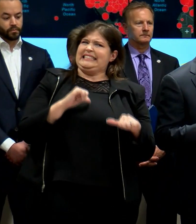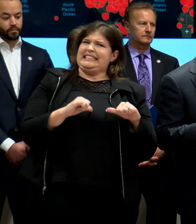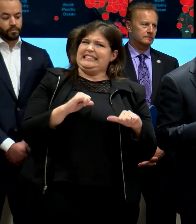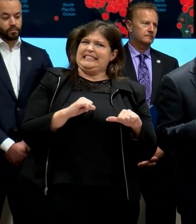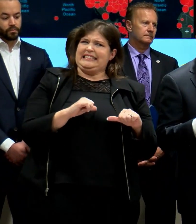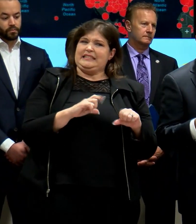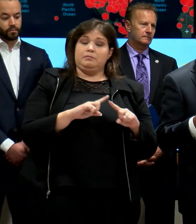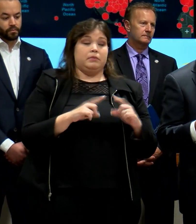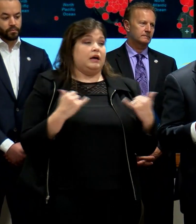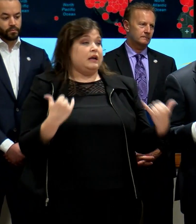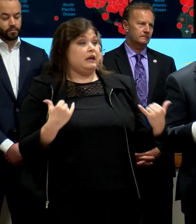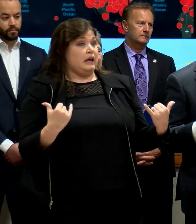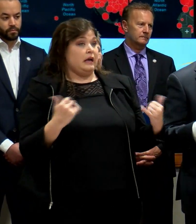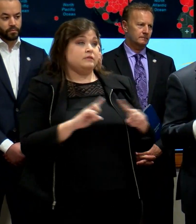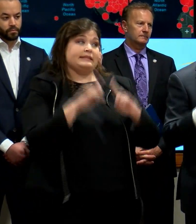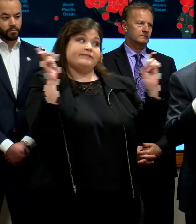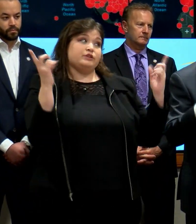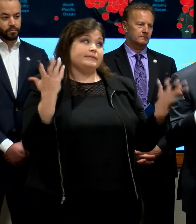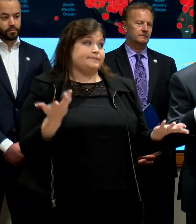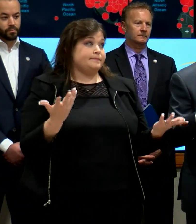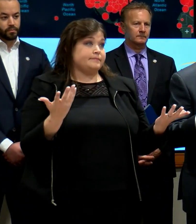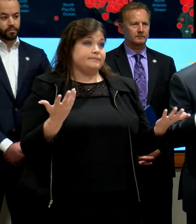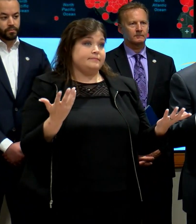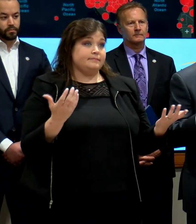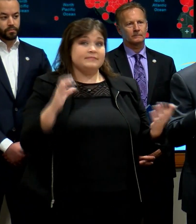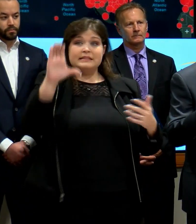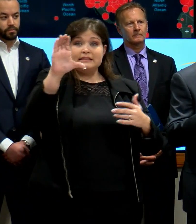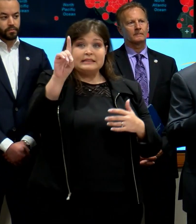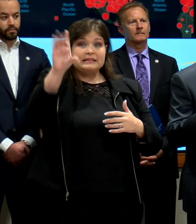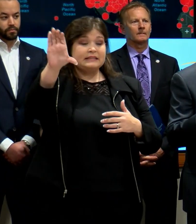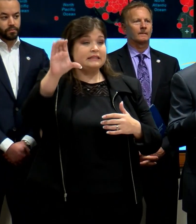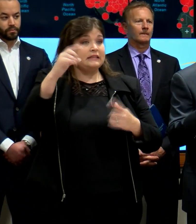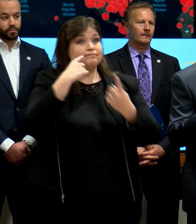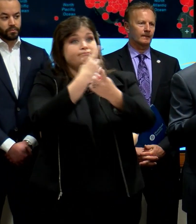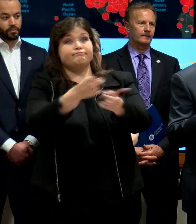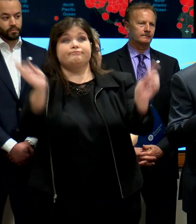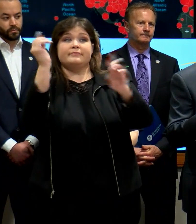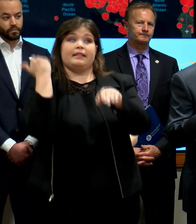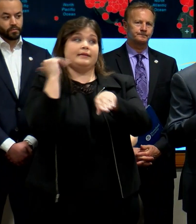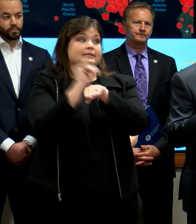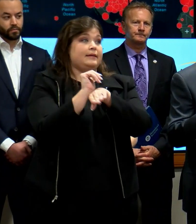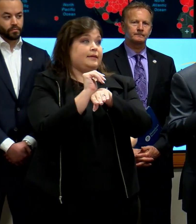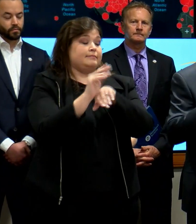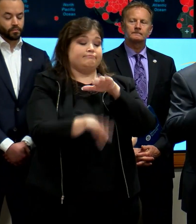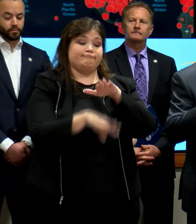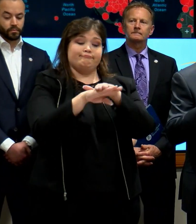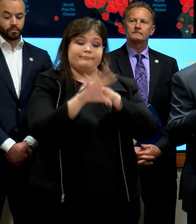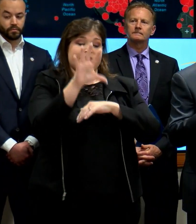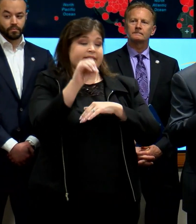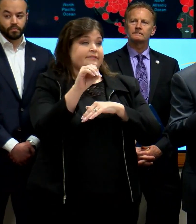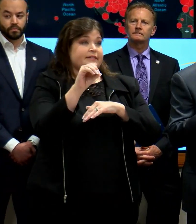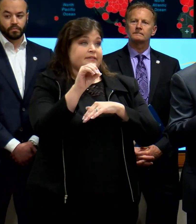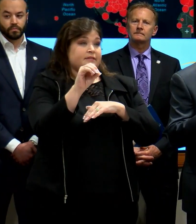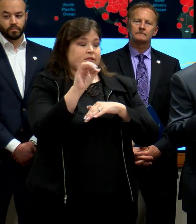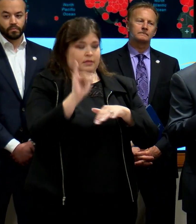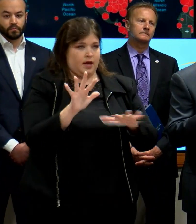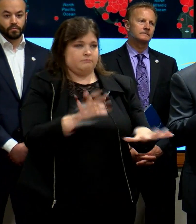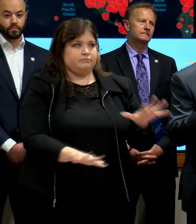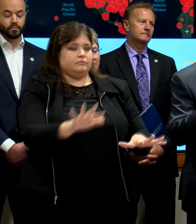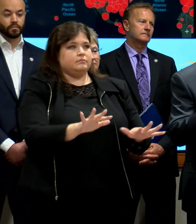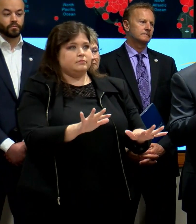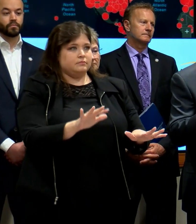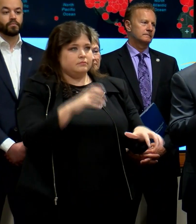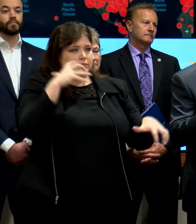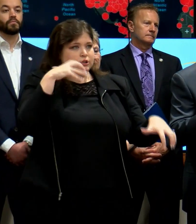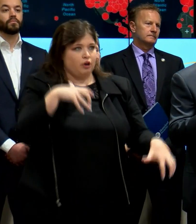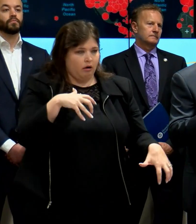the judge, very reluctant. But you had the CDC made its pronouncement last night, and that was an abrupt shift